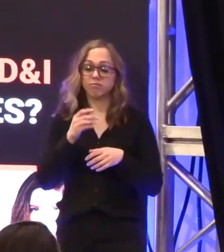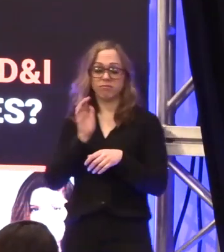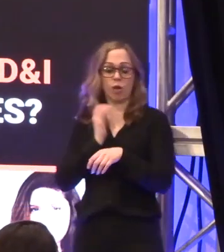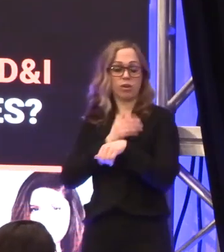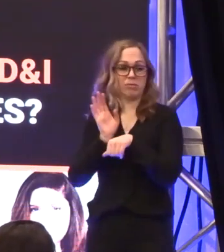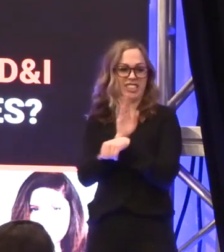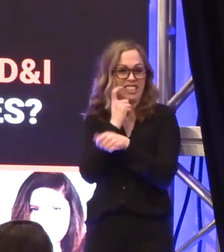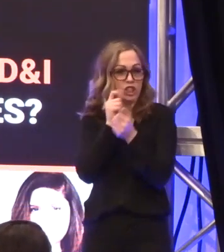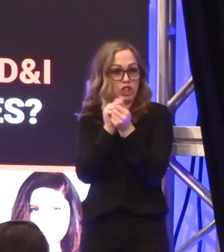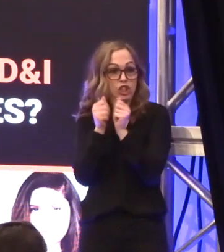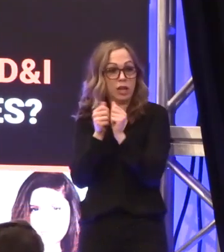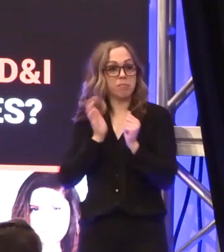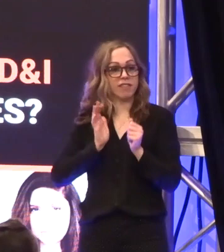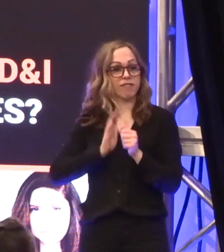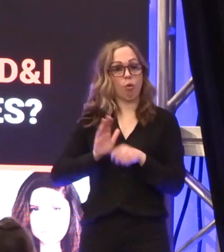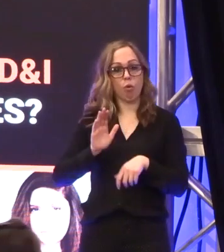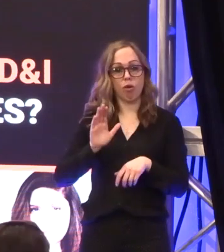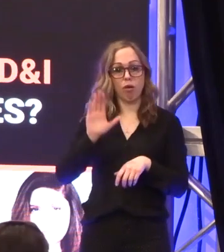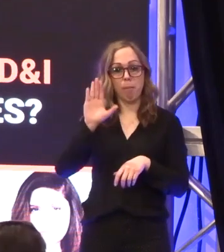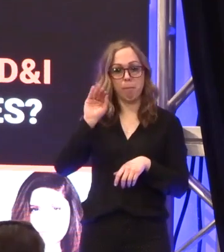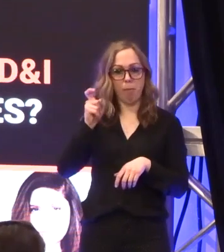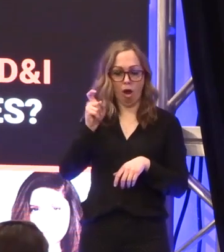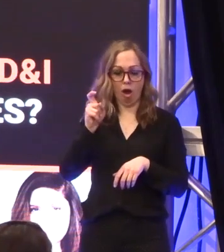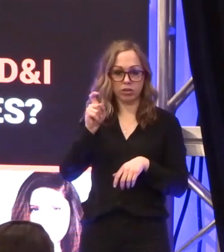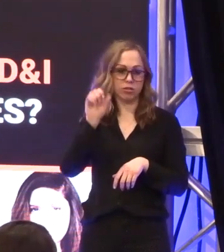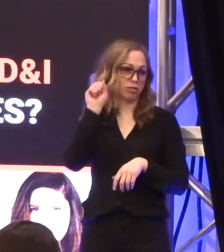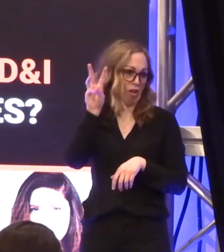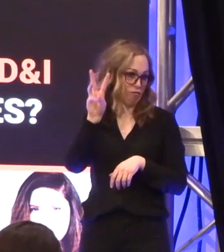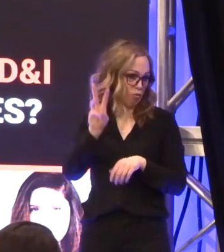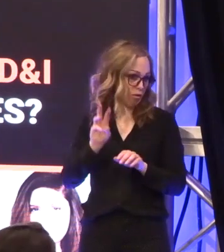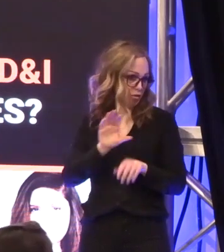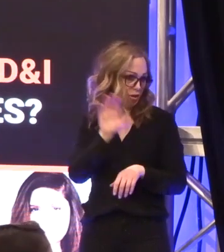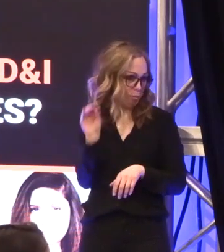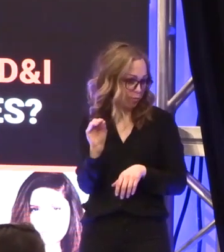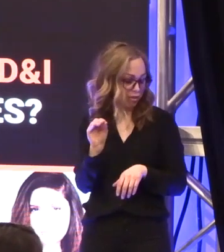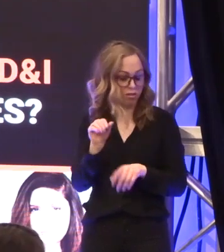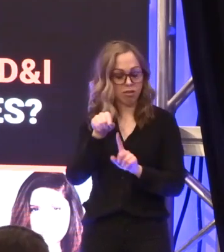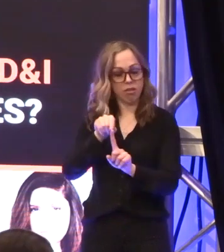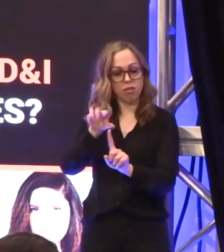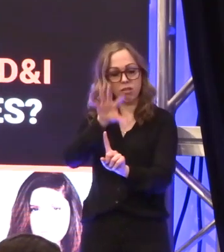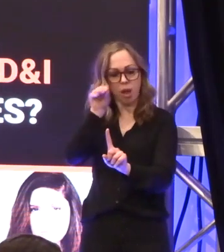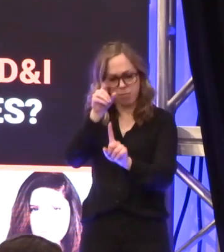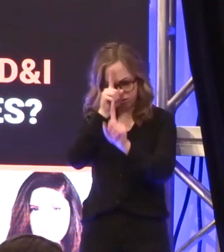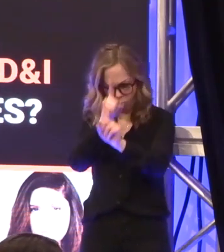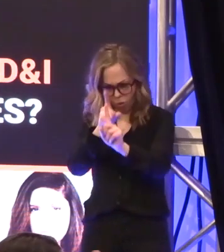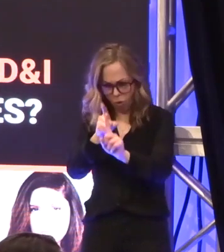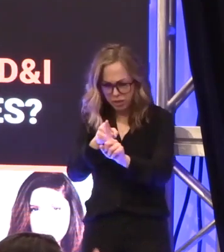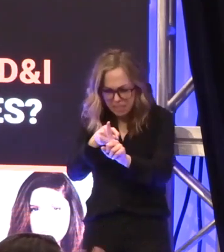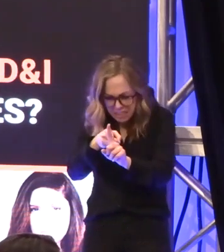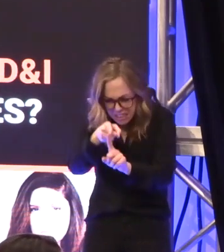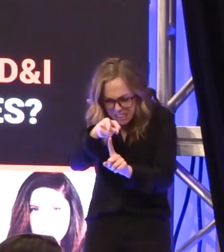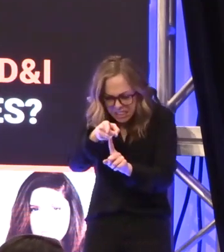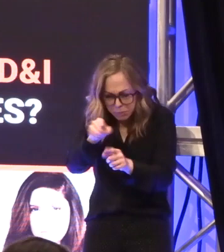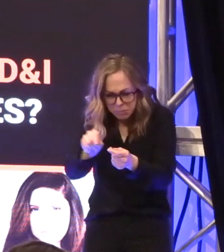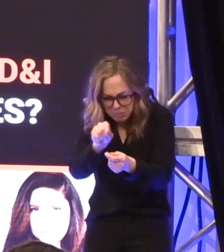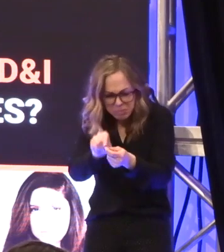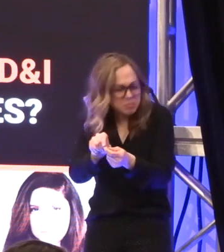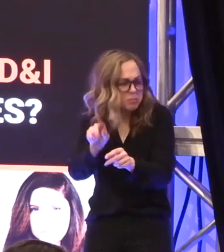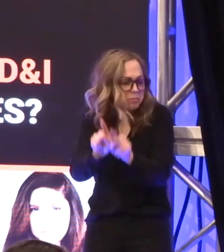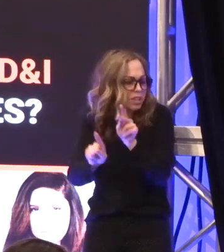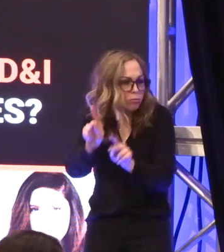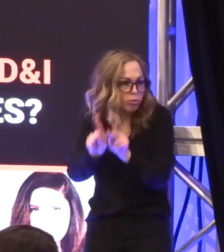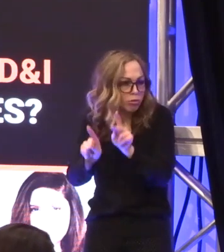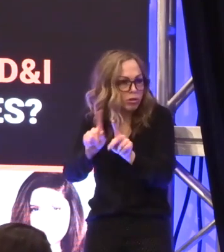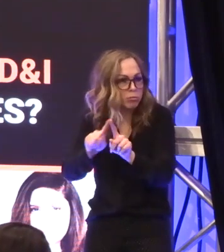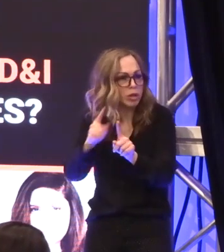business. We used to be a box software company, and we used to be a company really targeting creative professionals very narrowly. And over the